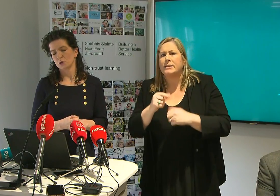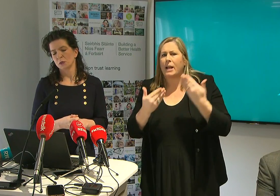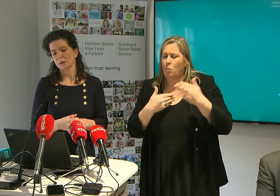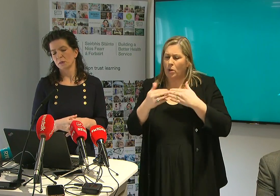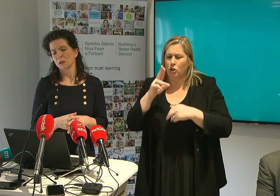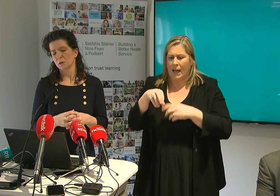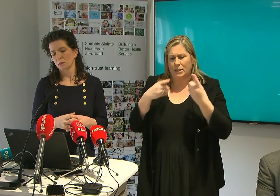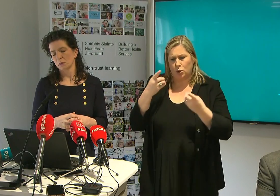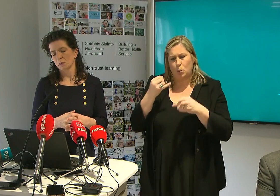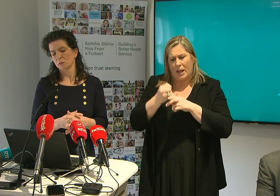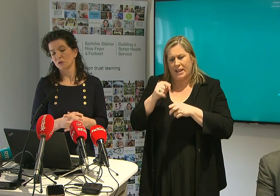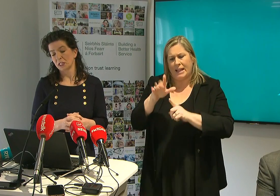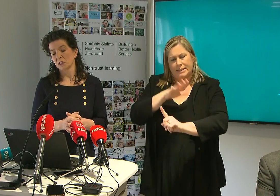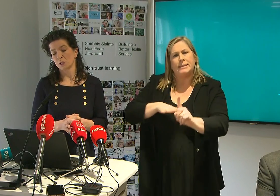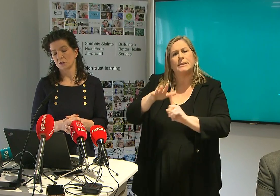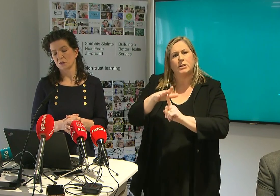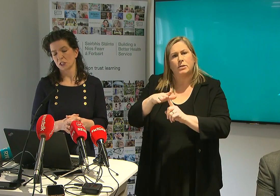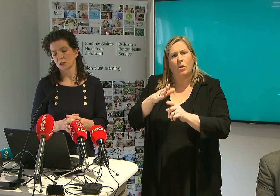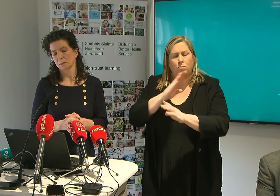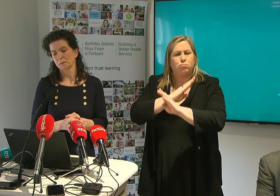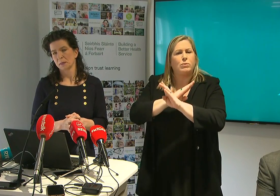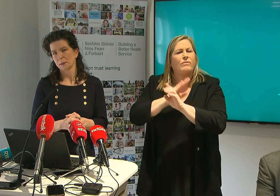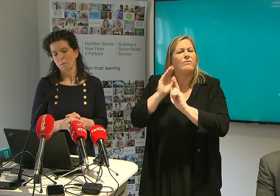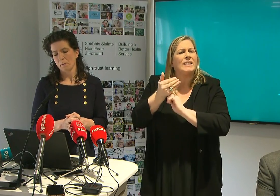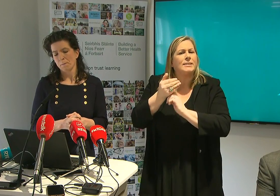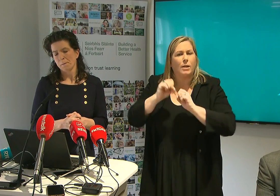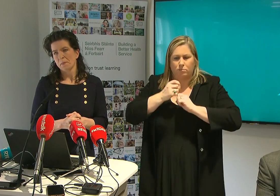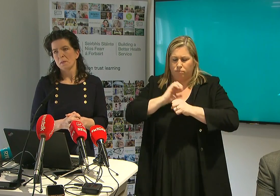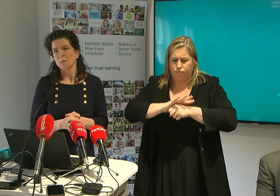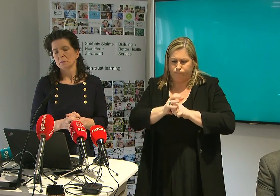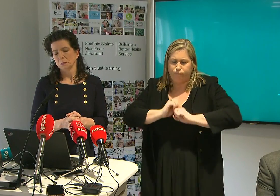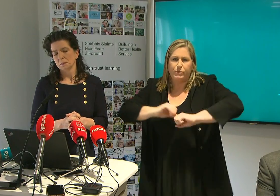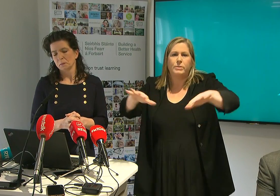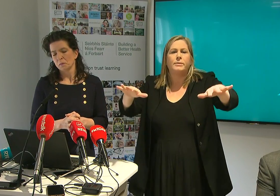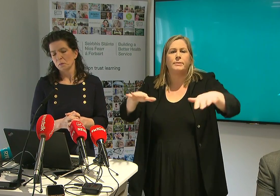to prevent the spread of infection.